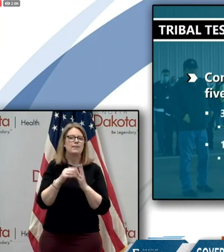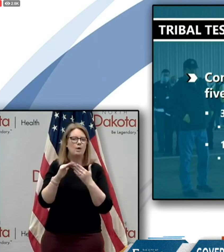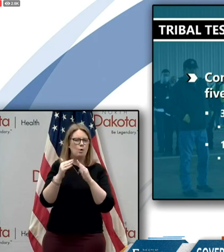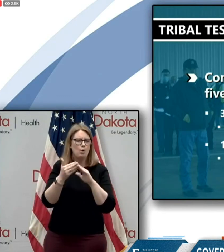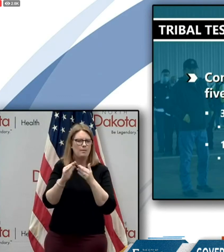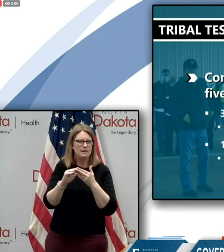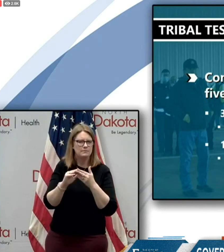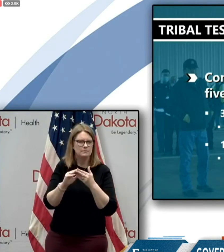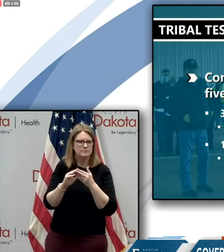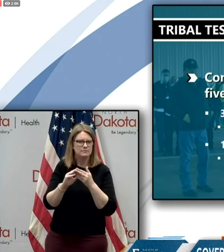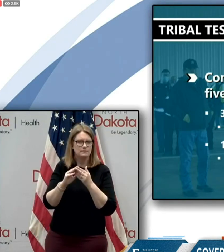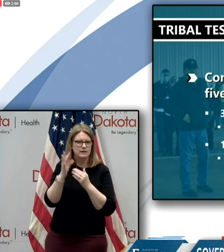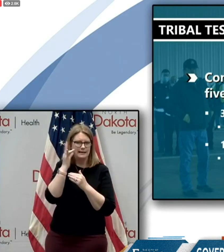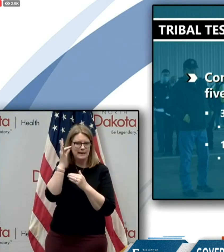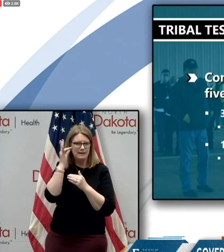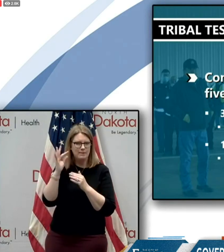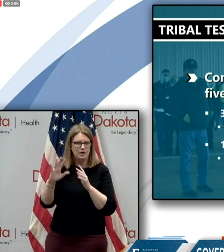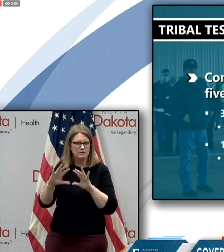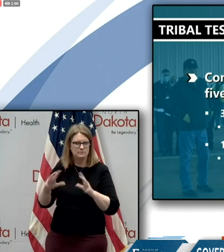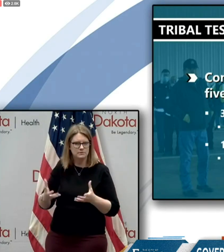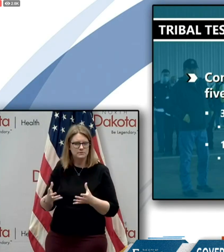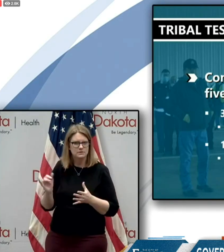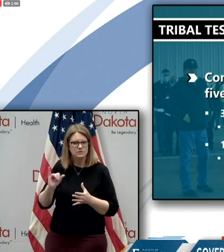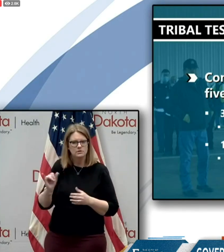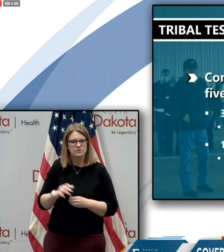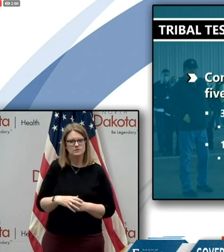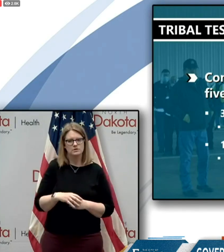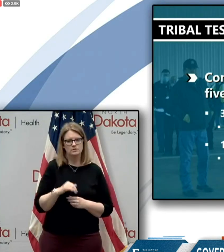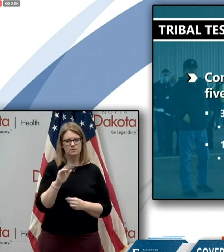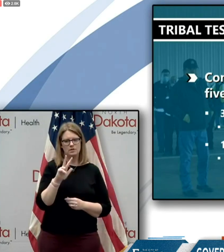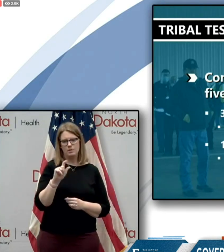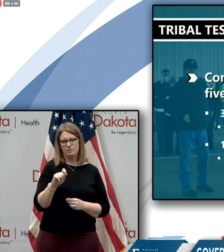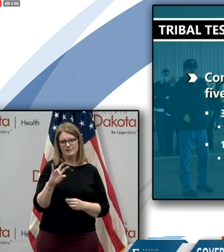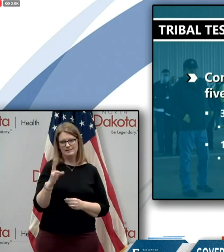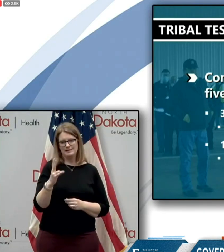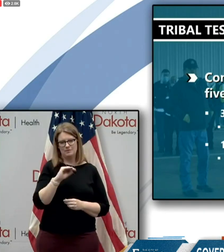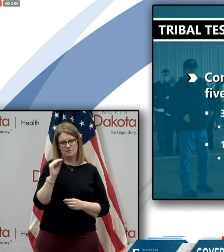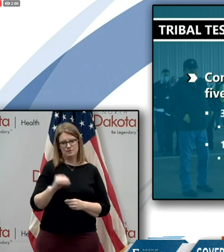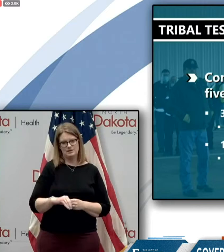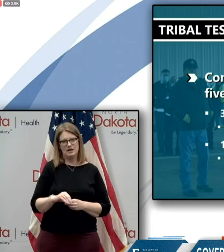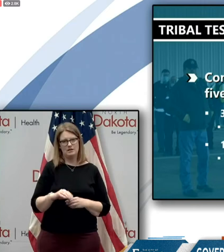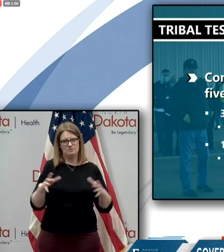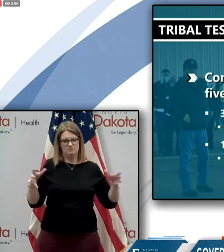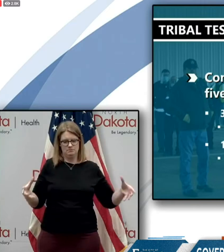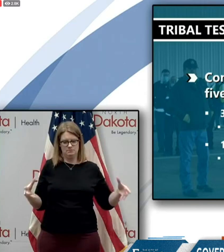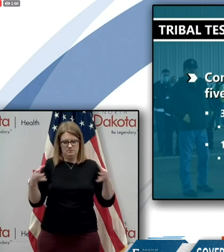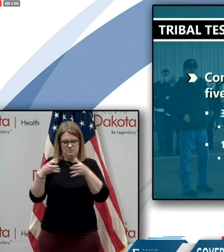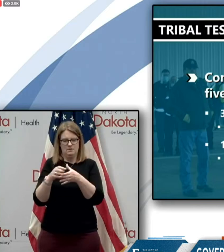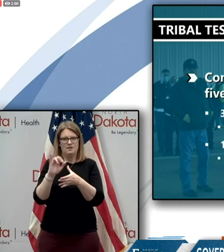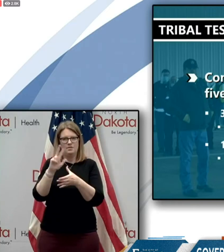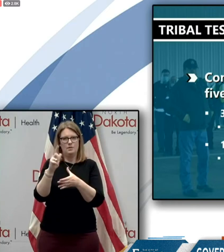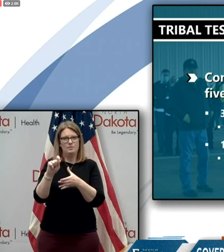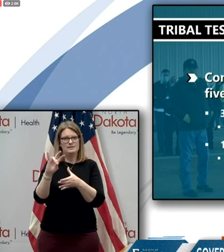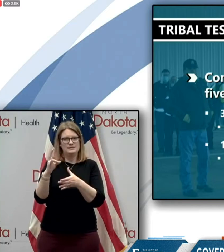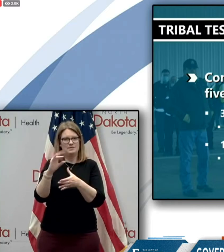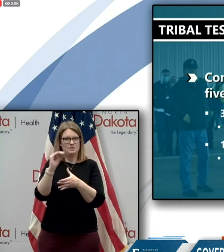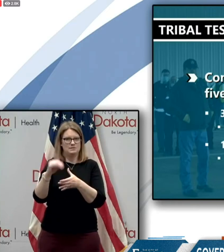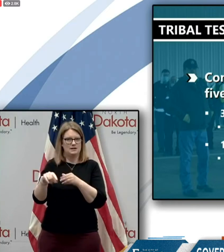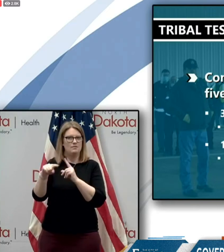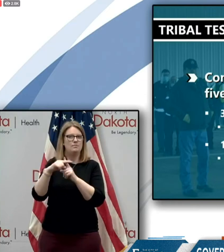too. So a percent of positivity is 3.7%, and I think those are very, very amazing